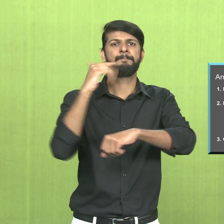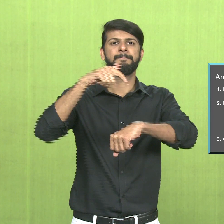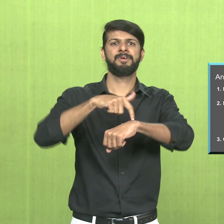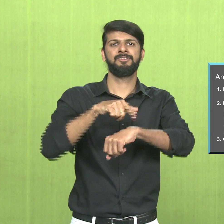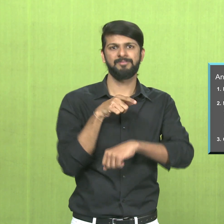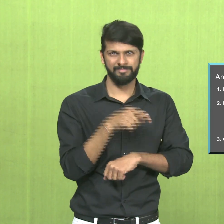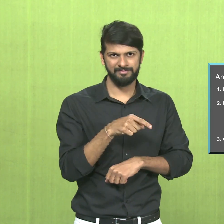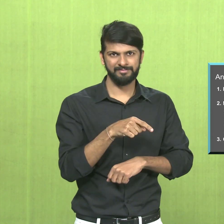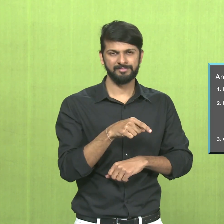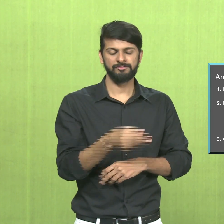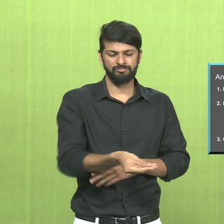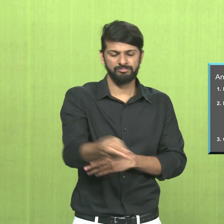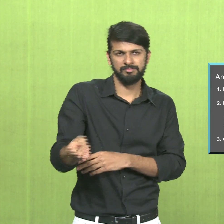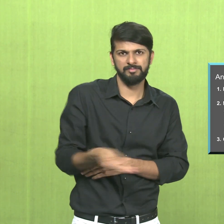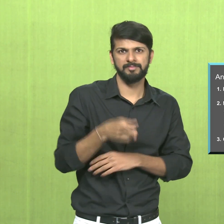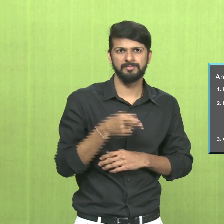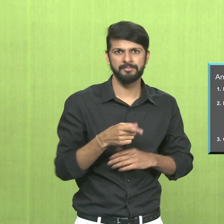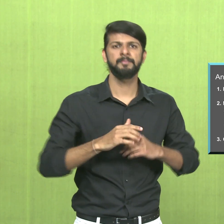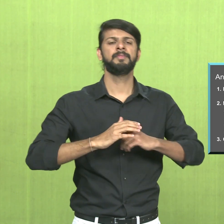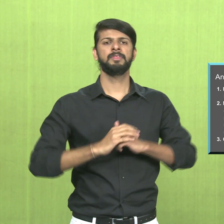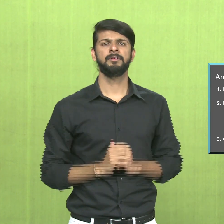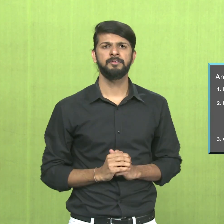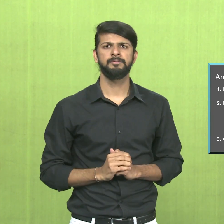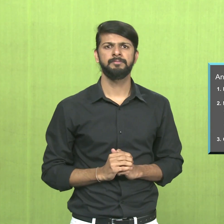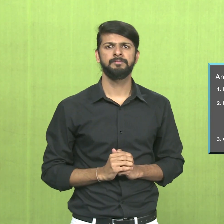time is Diwali time, that is when it is made.